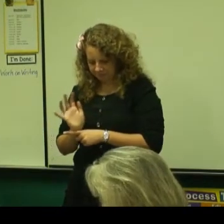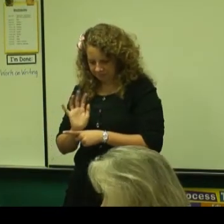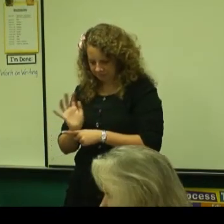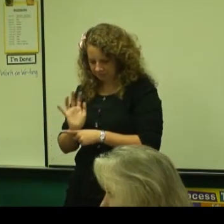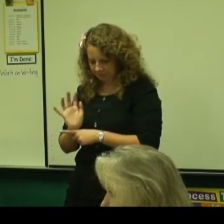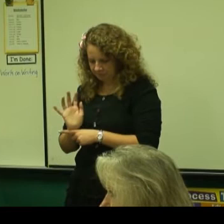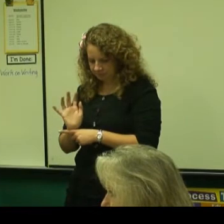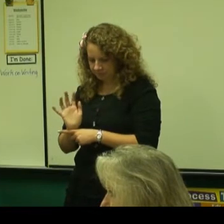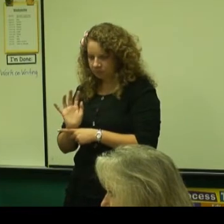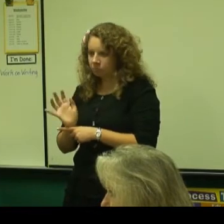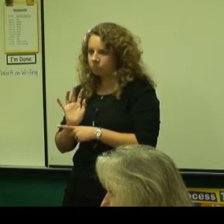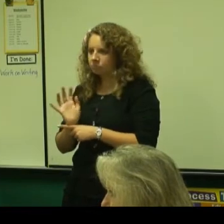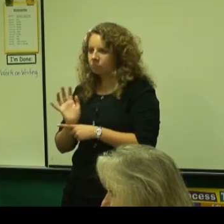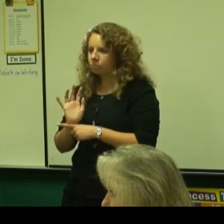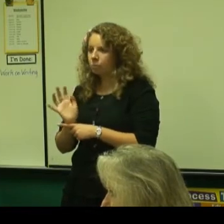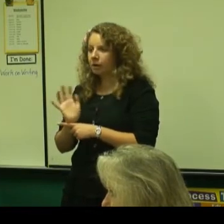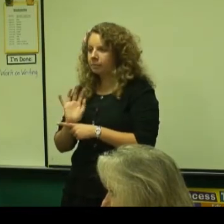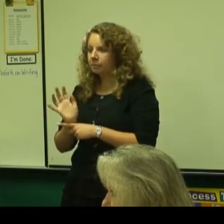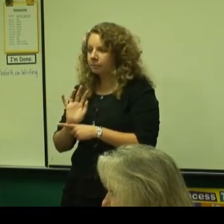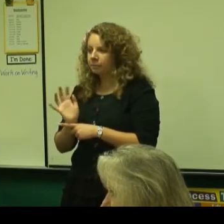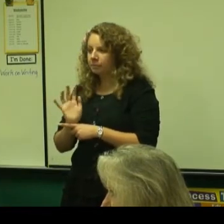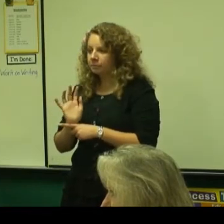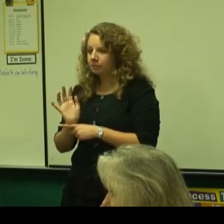P? What? A finger.